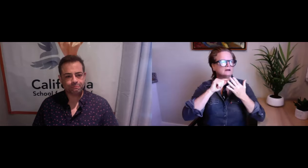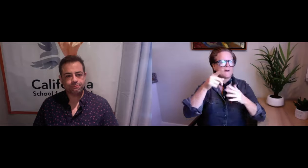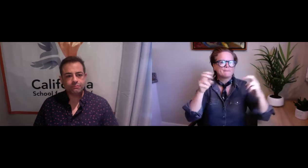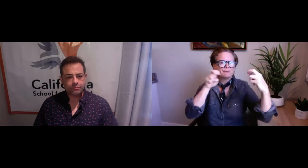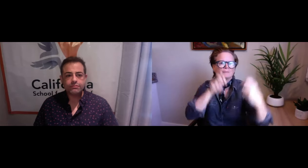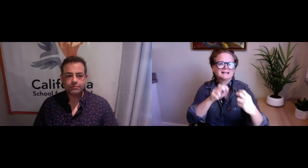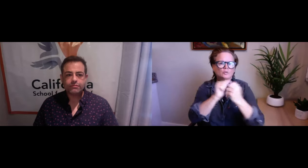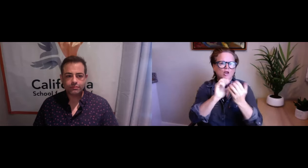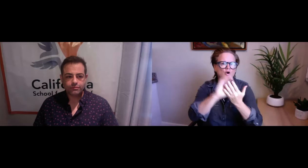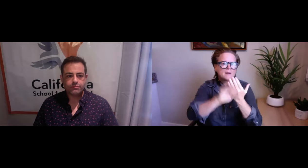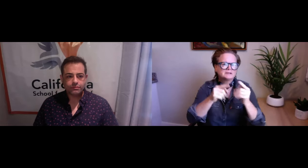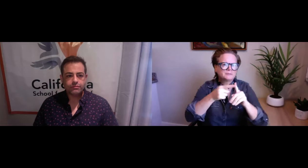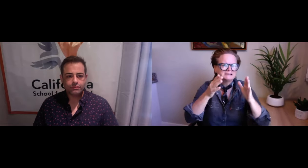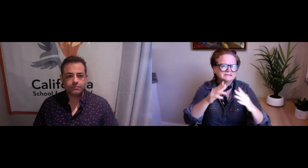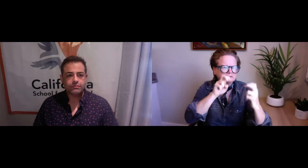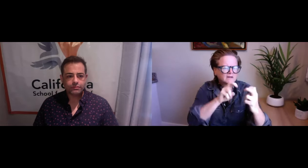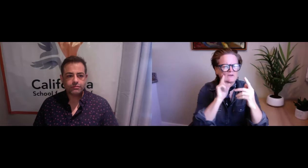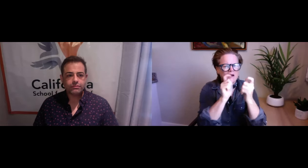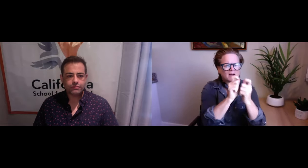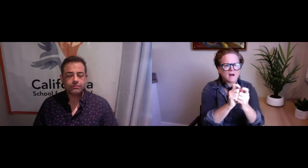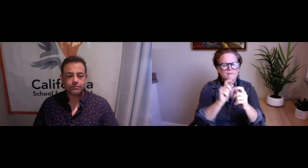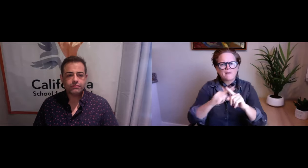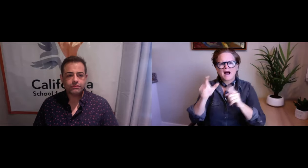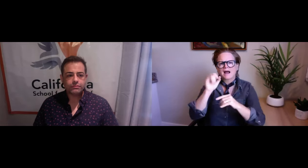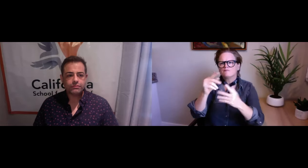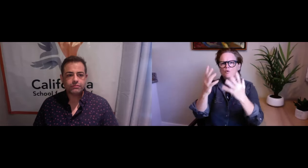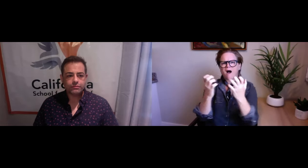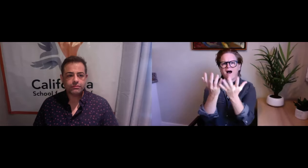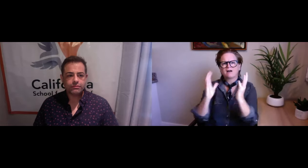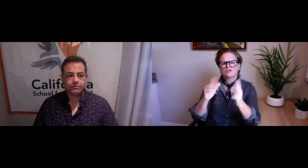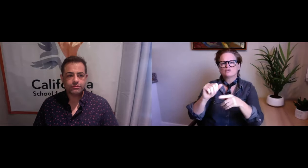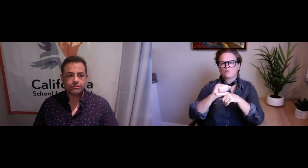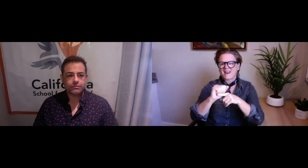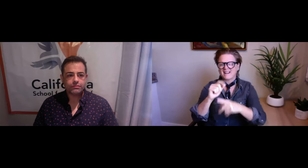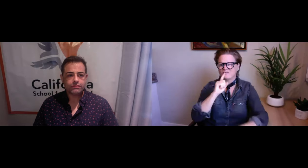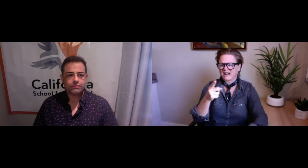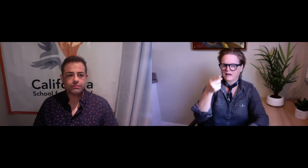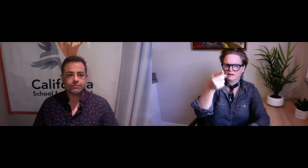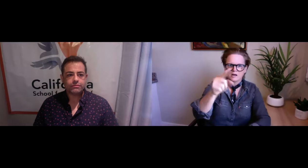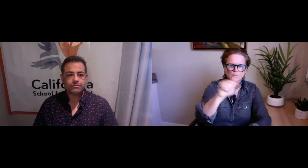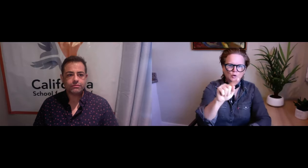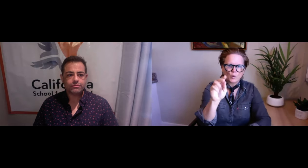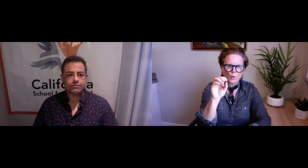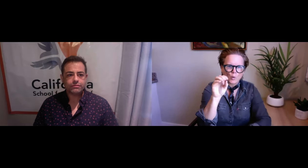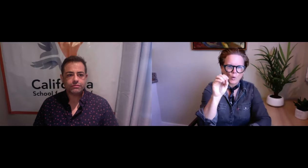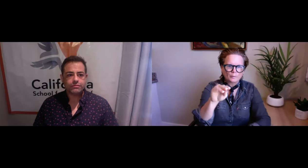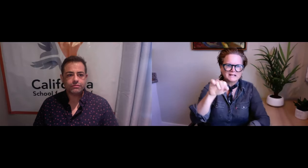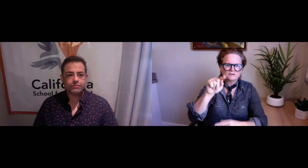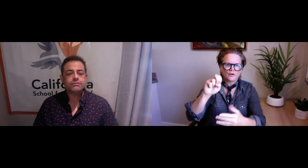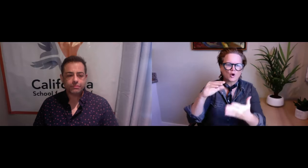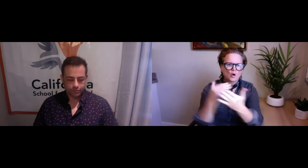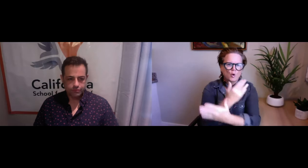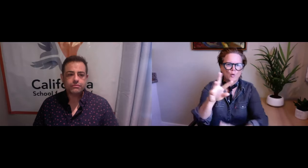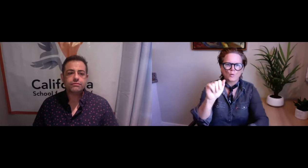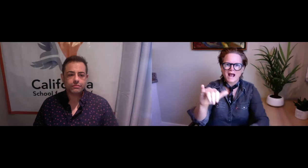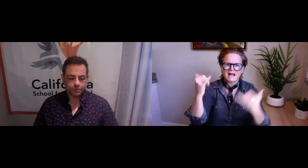And we want to talk about classroom observation, teaching the teachers, curriculum development, curriculum specialists. But if there's